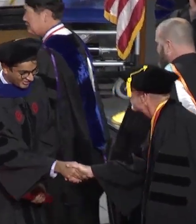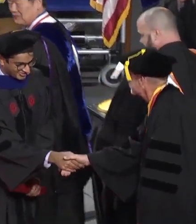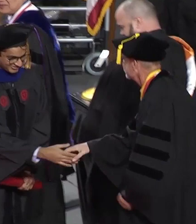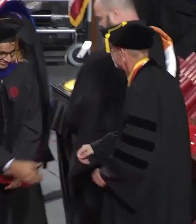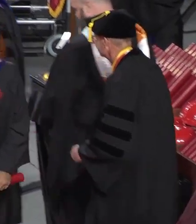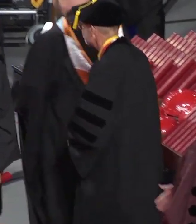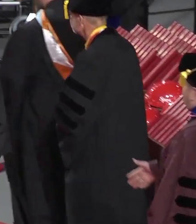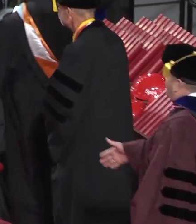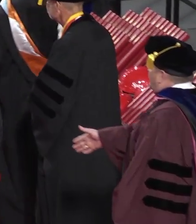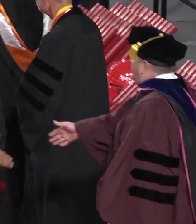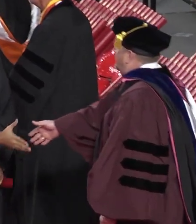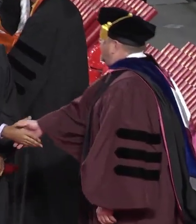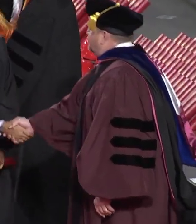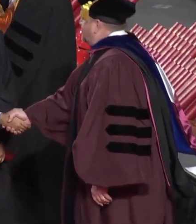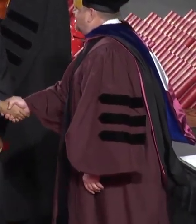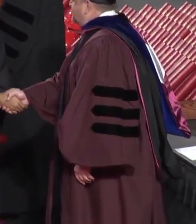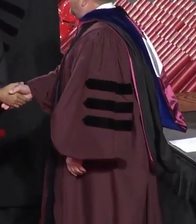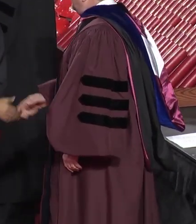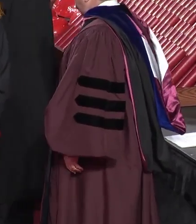Congratulations, Dr. Bafani.